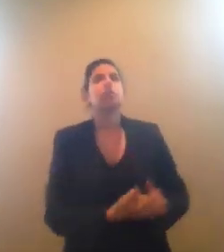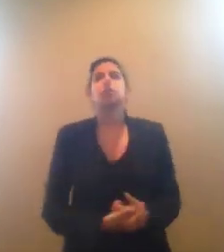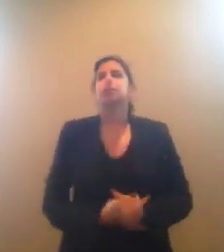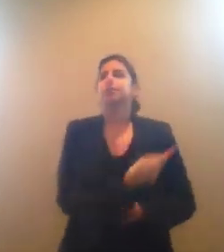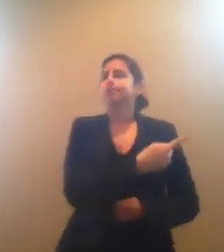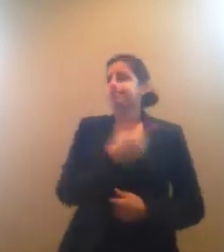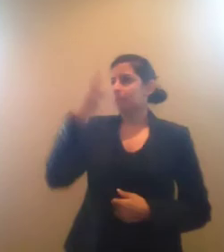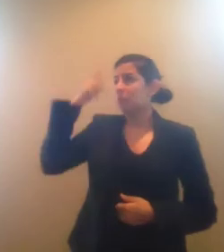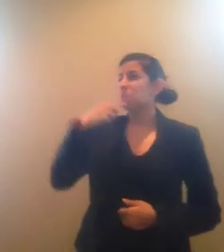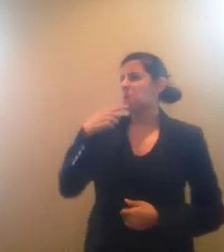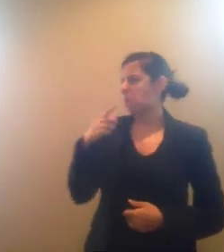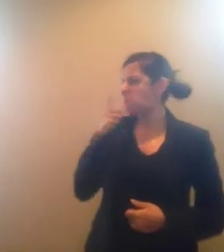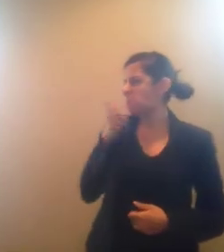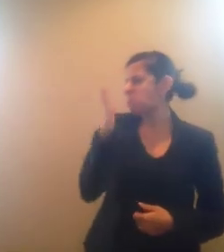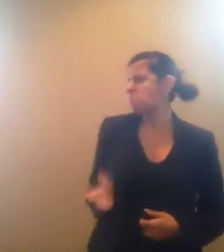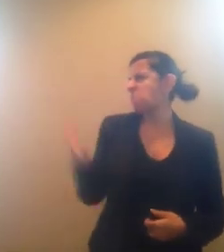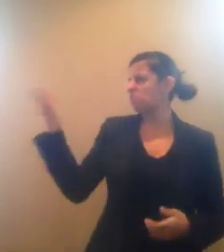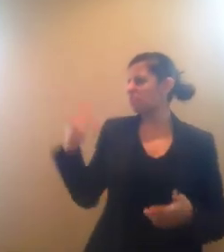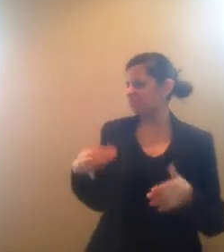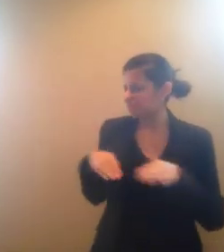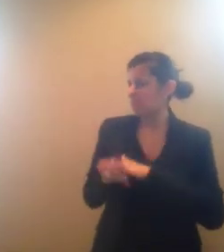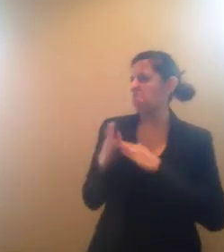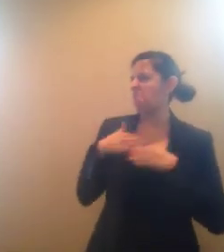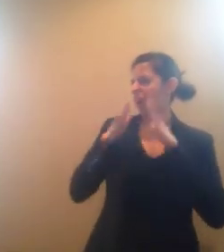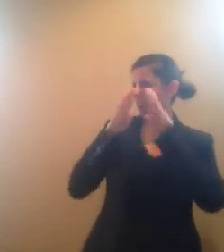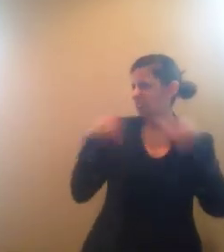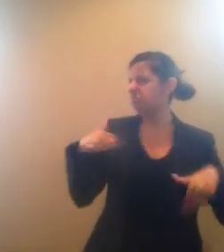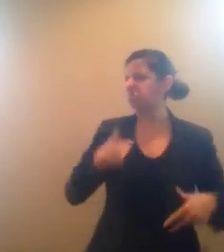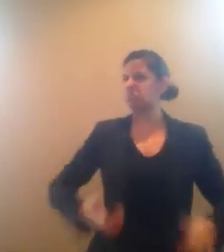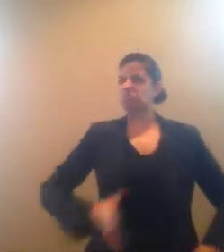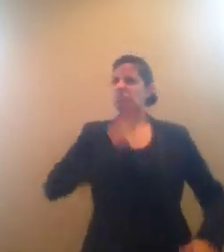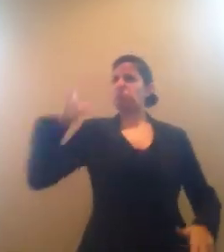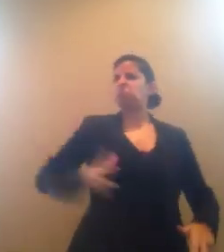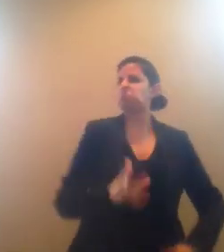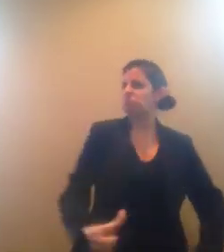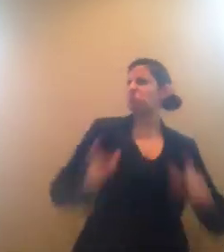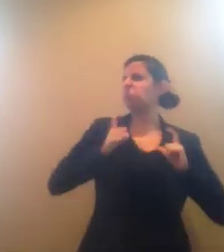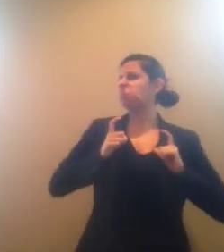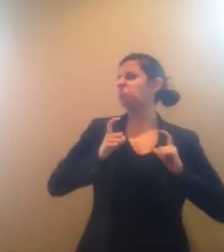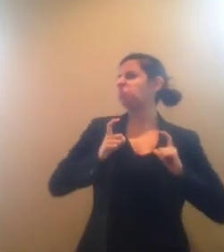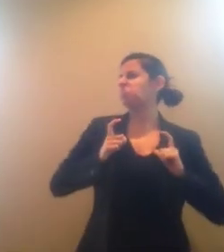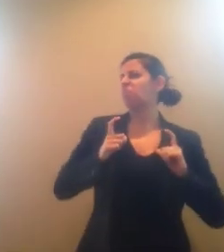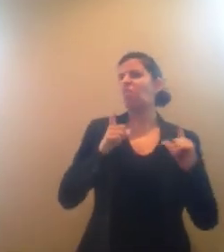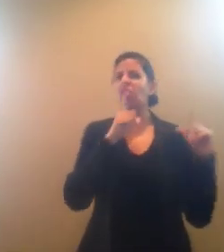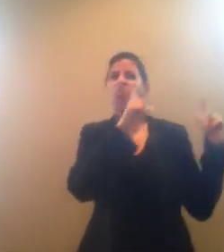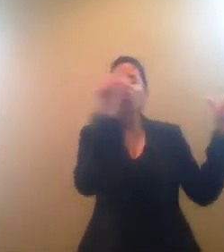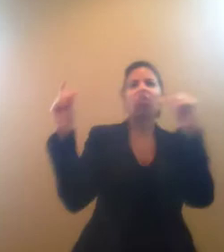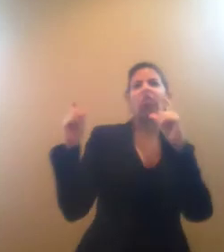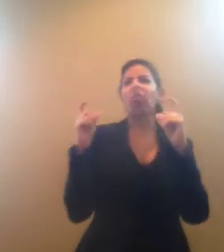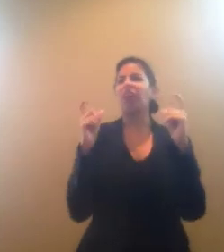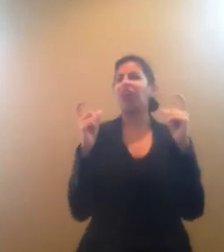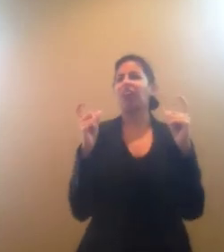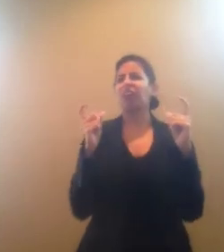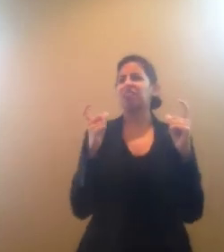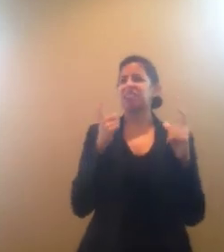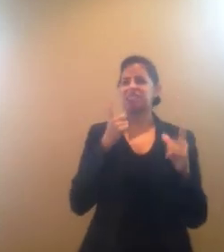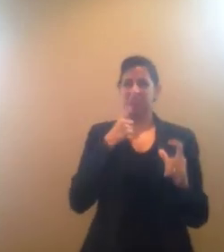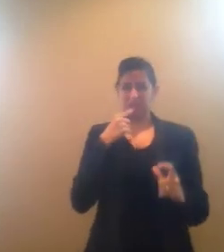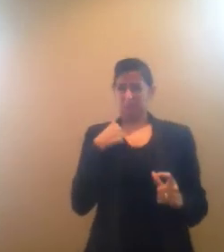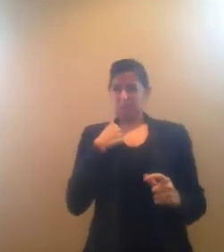who the hell are you to walk into my house, some rich American with your cameras around your neck, accusing me of enslaving my niece? This